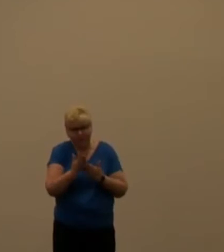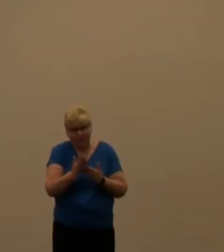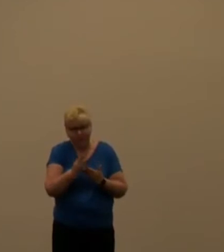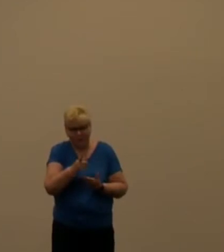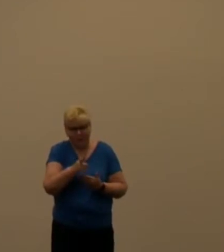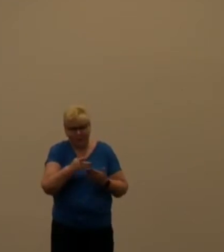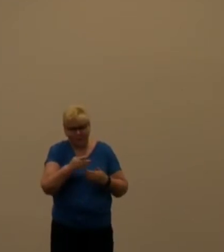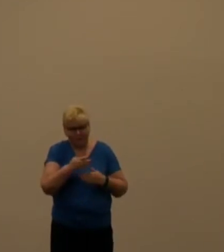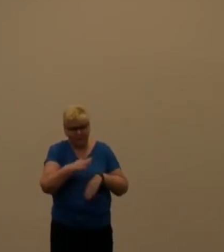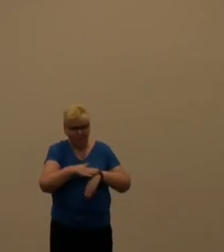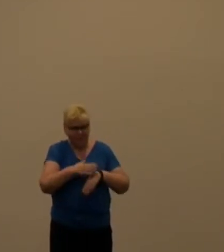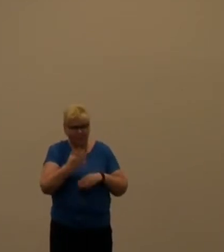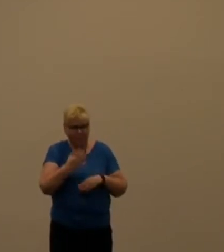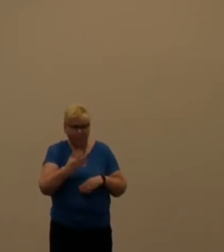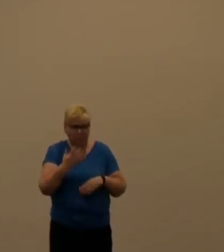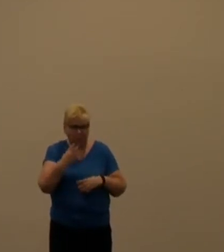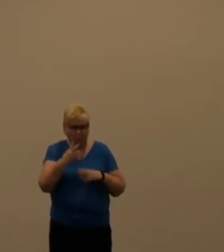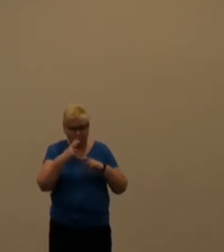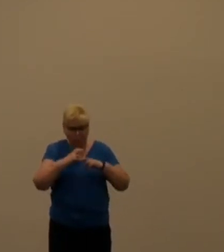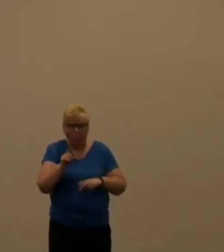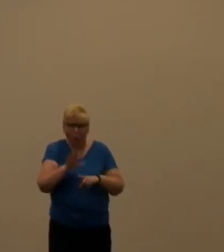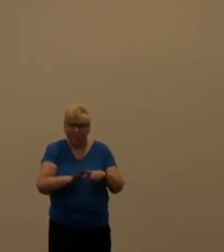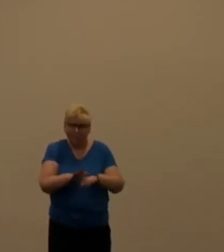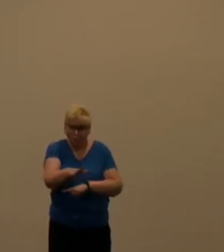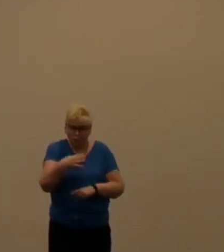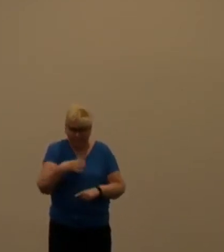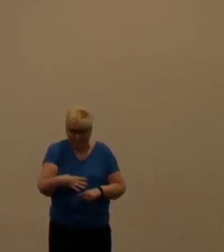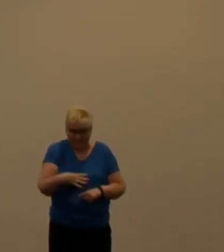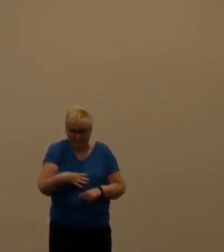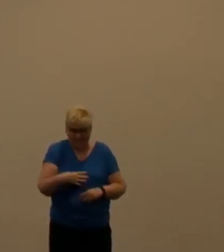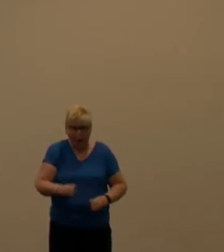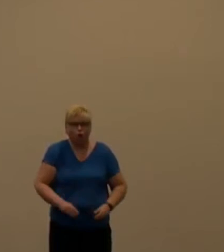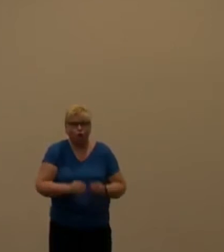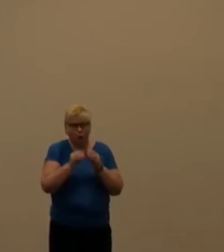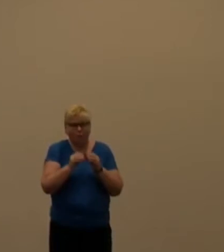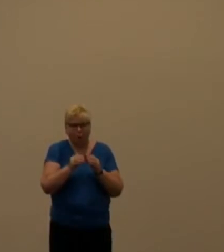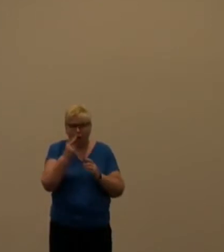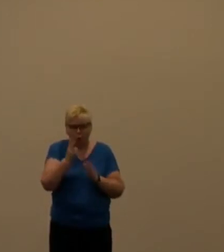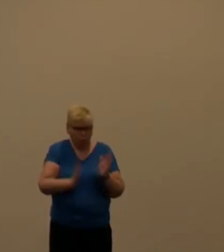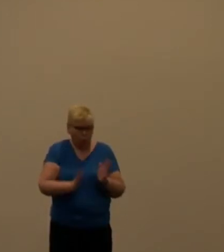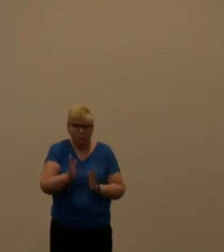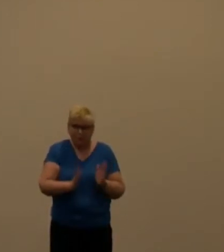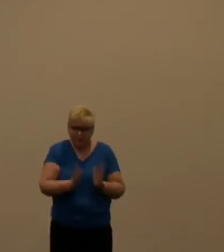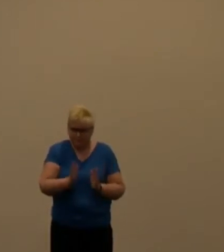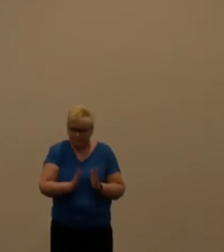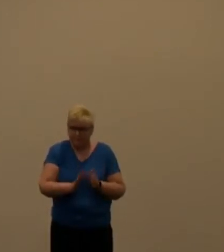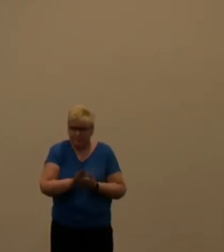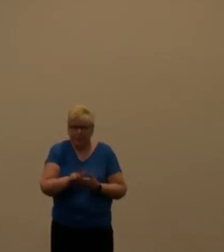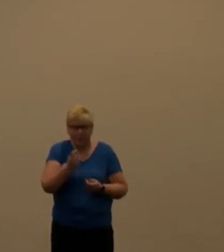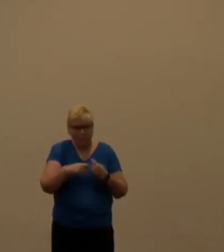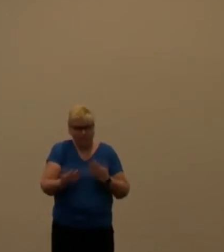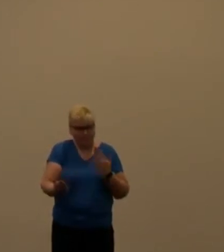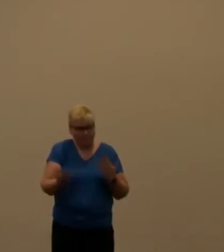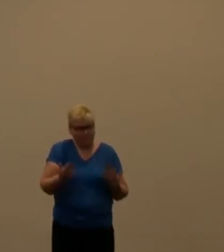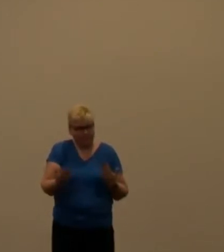analysis phase when you figure out if they cover the future needs and draw up the to-be processes. And in the end, you can compare and